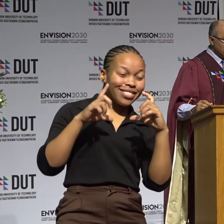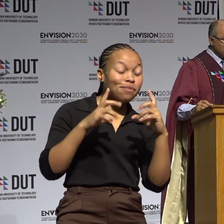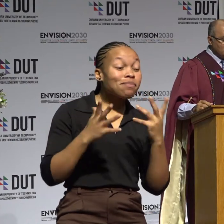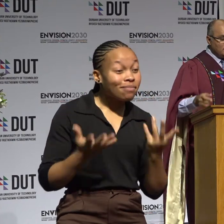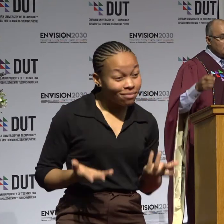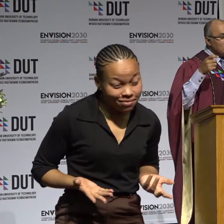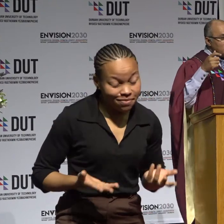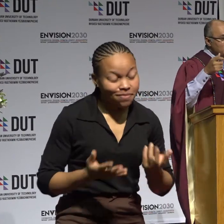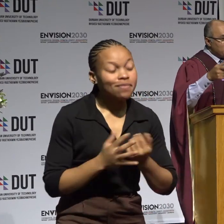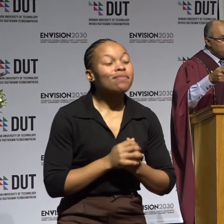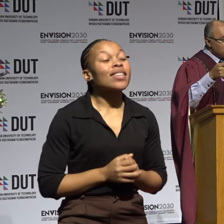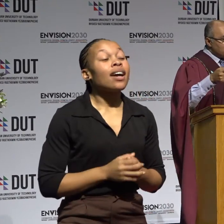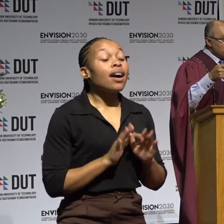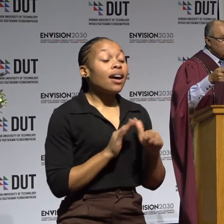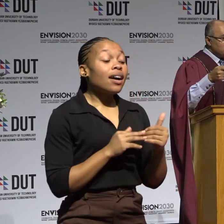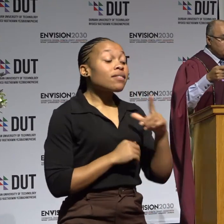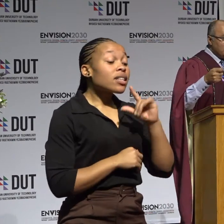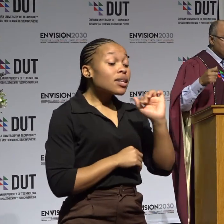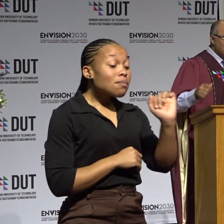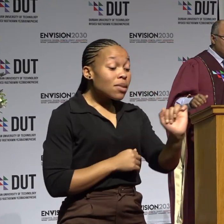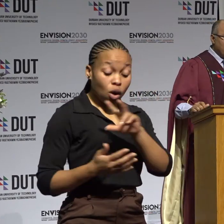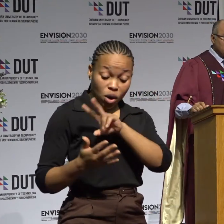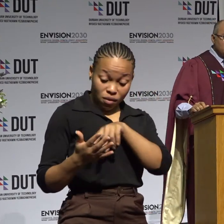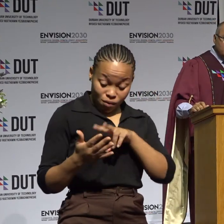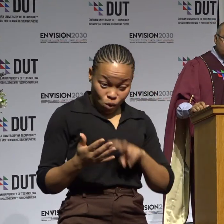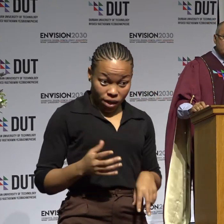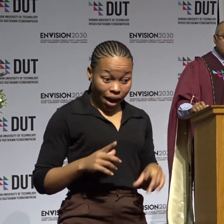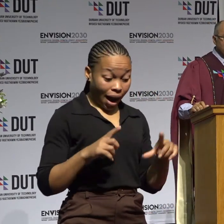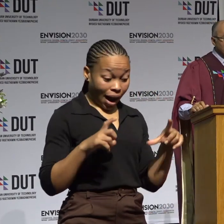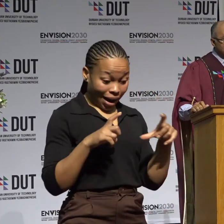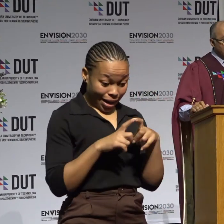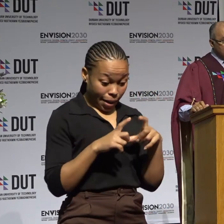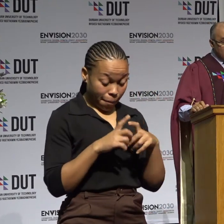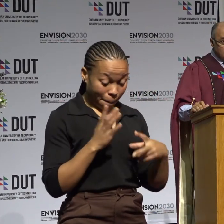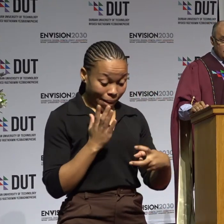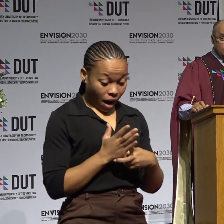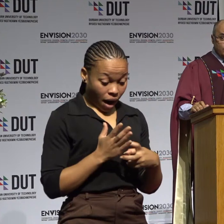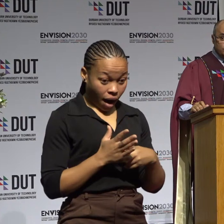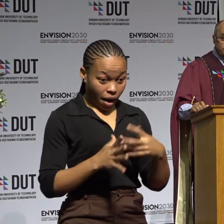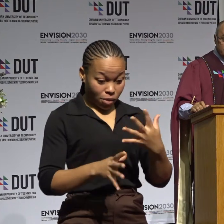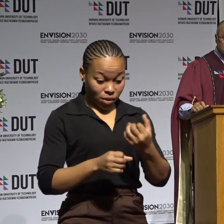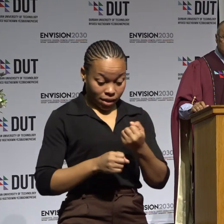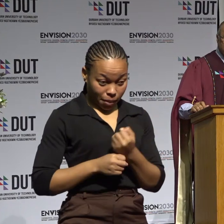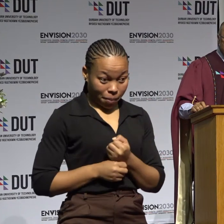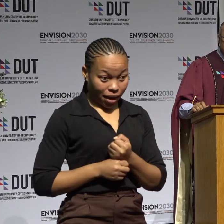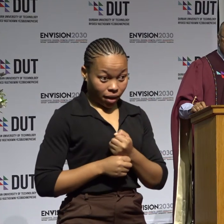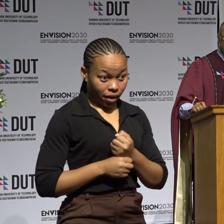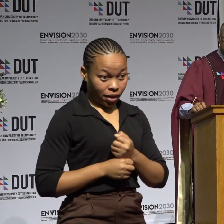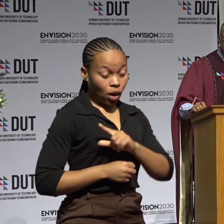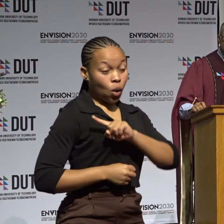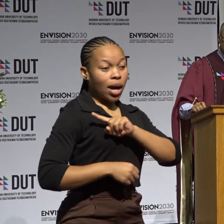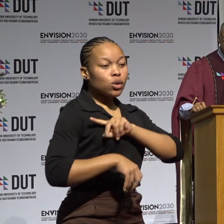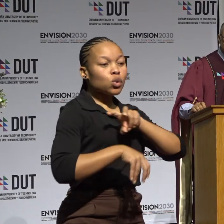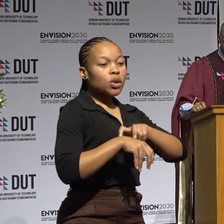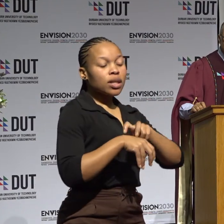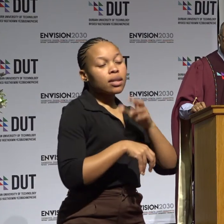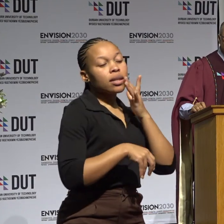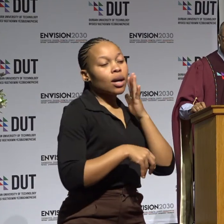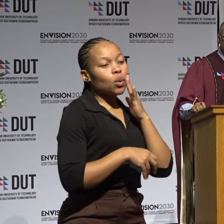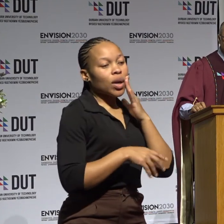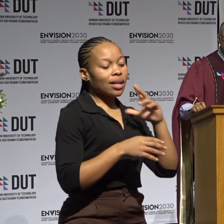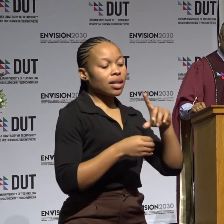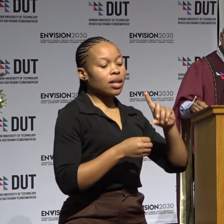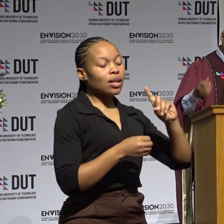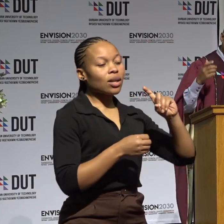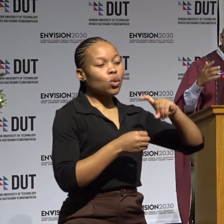read, make sure you get your name card back. You'll need your name card at the end when you're fetching your qualification at the back of